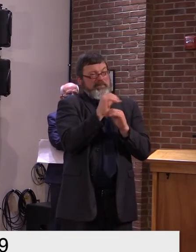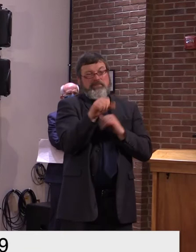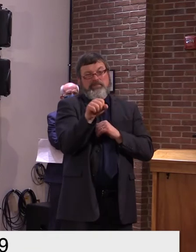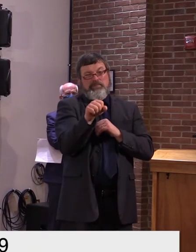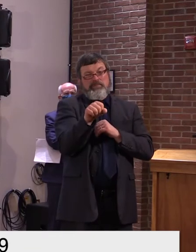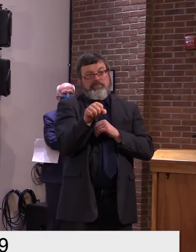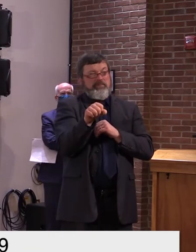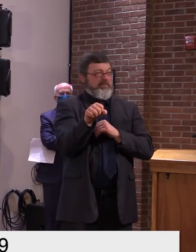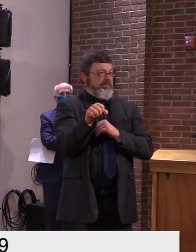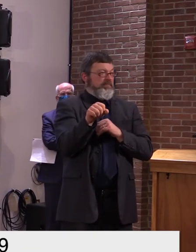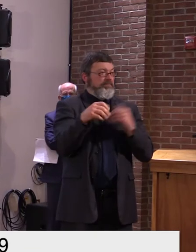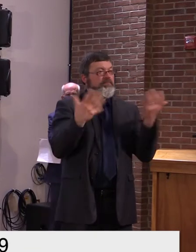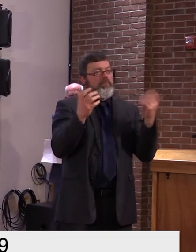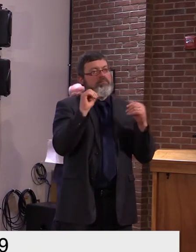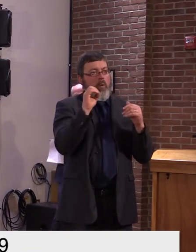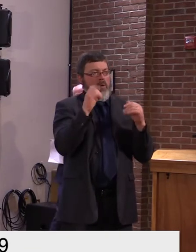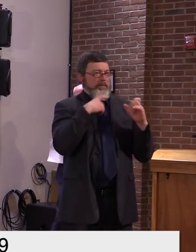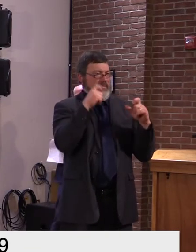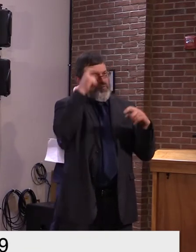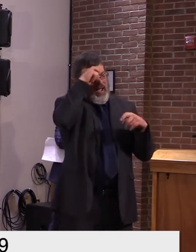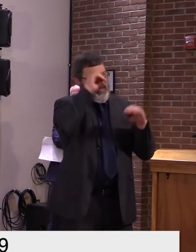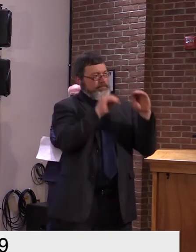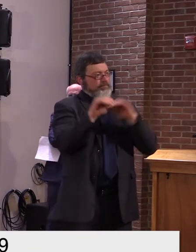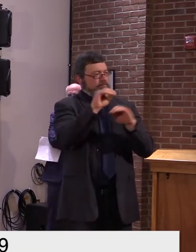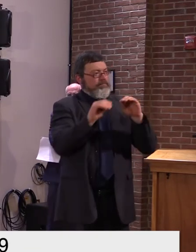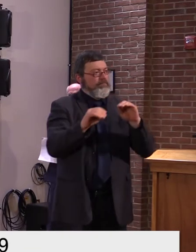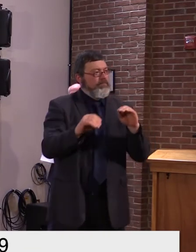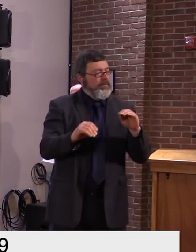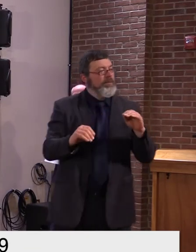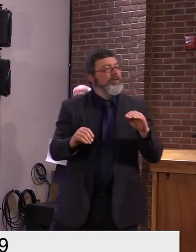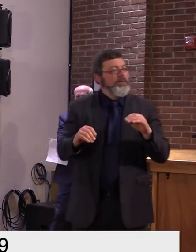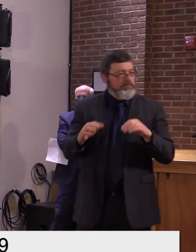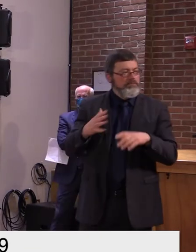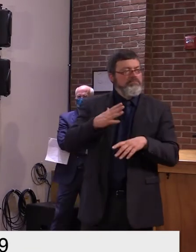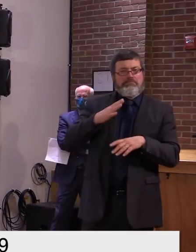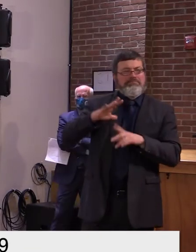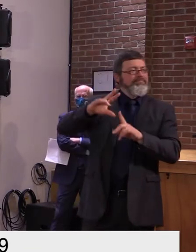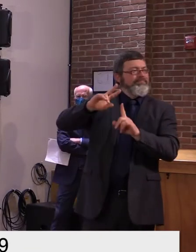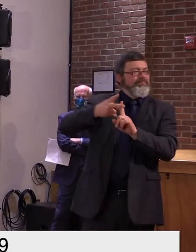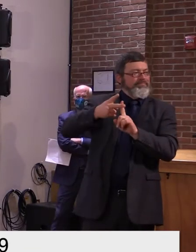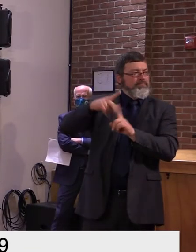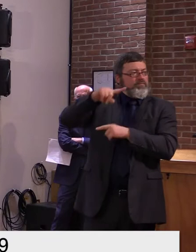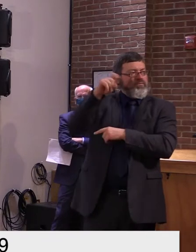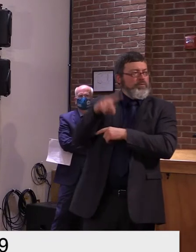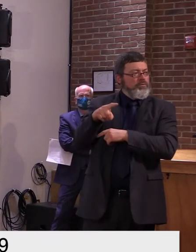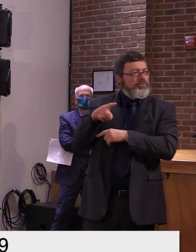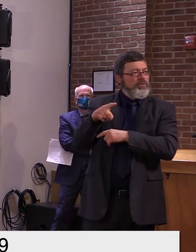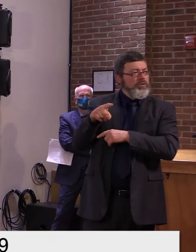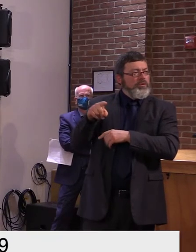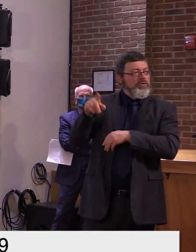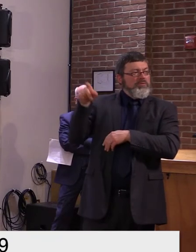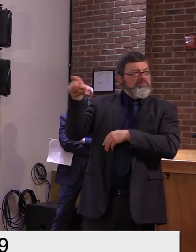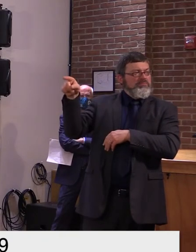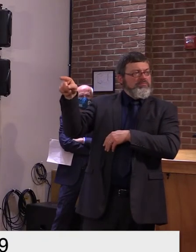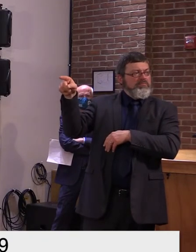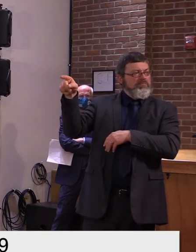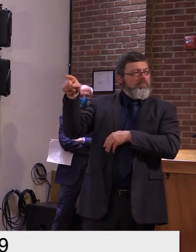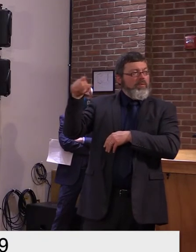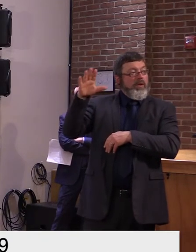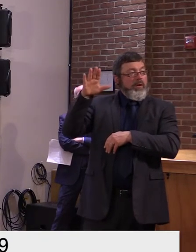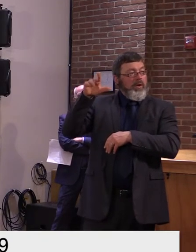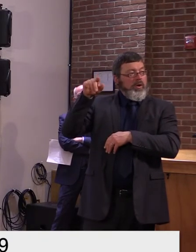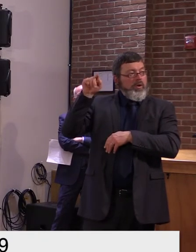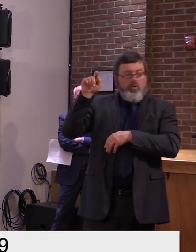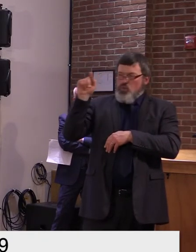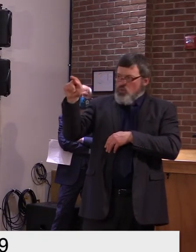Yeah, just to follow up on that, when do you think Vermont Advisory Group will make its final decision or recommendation? I